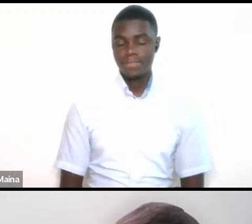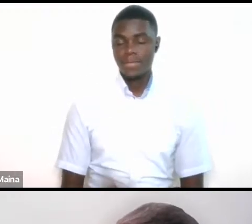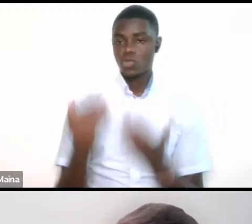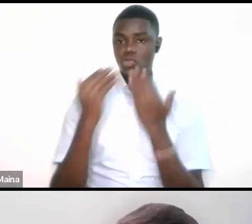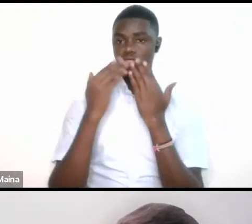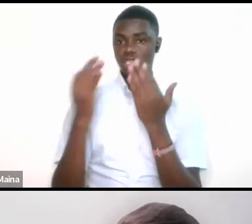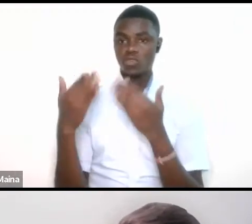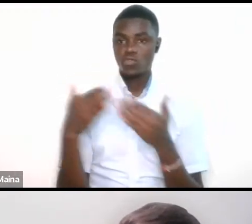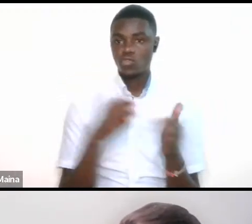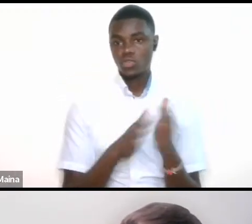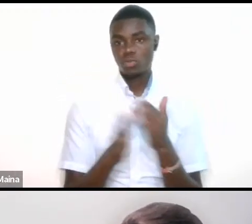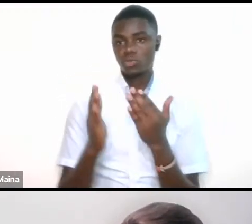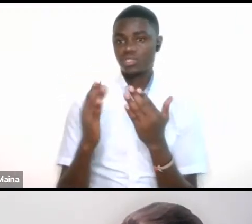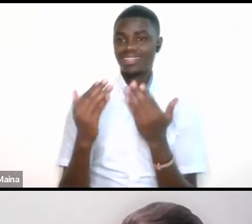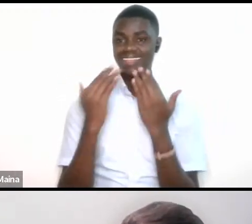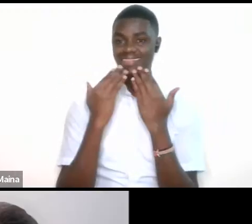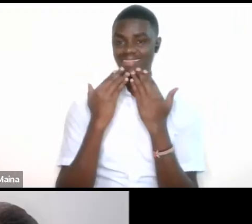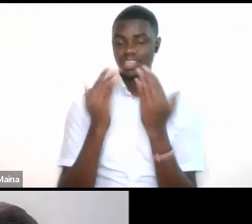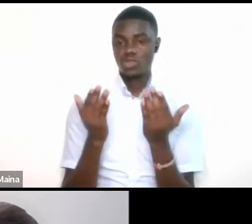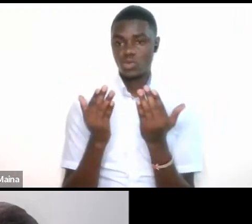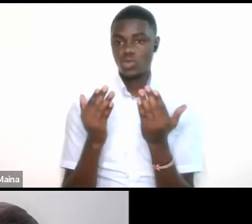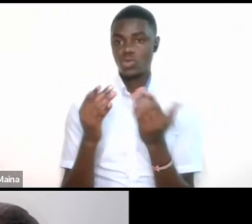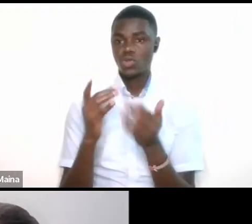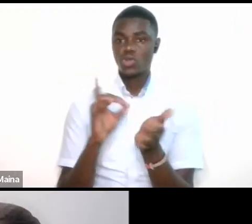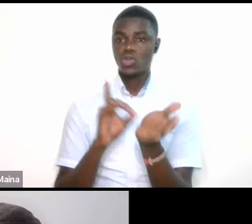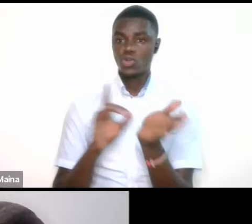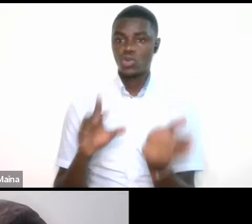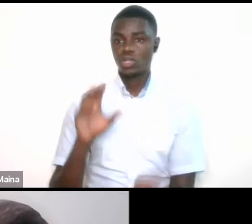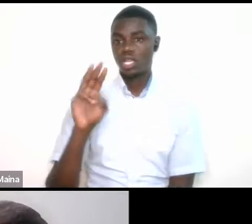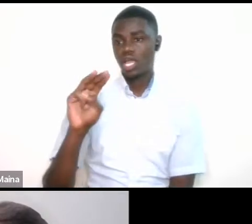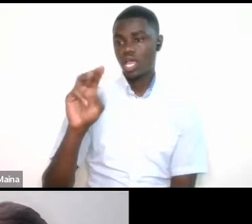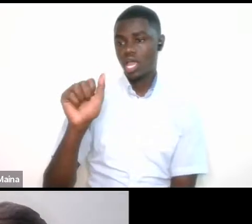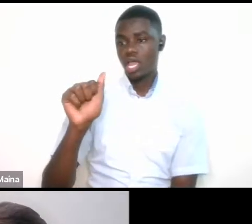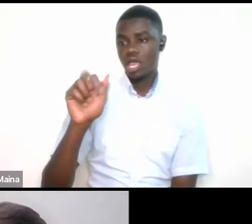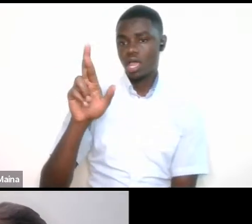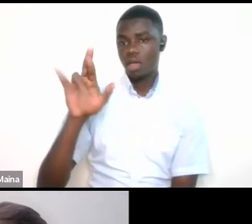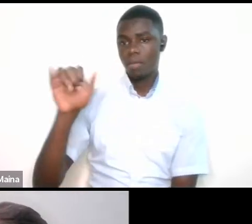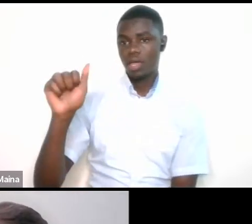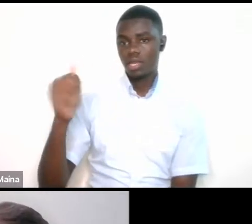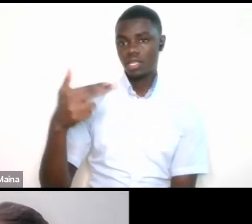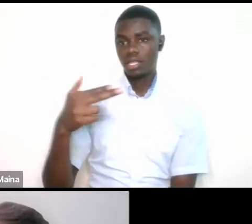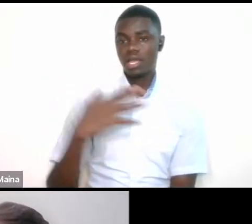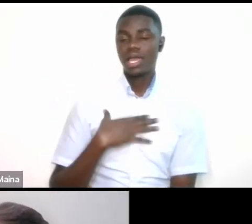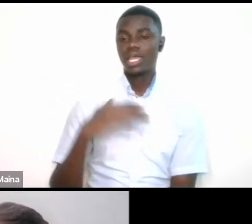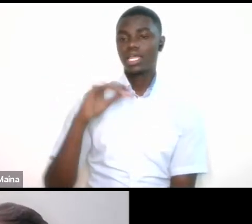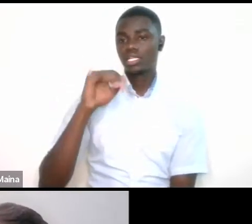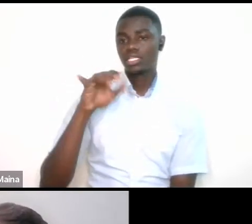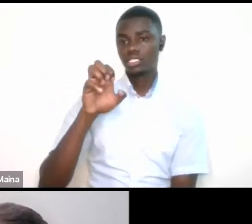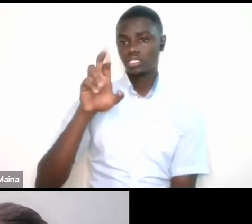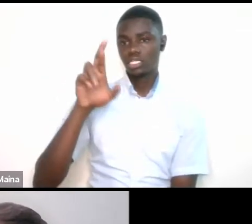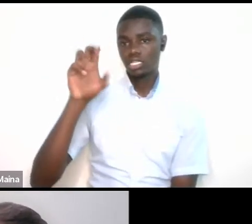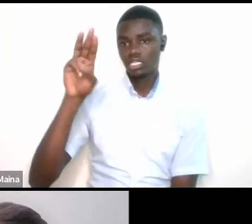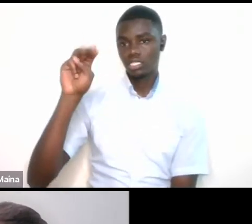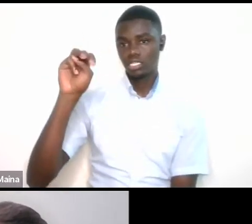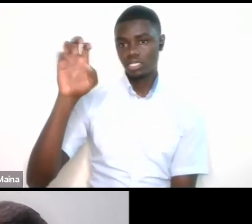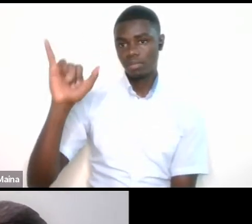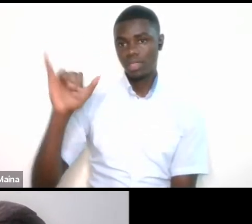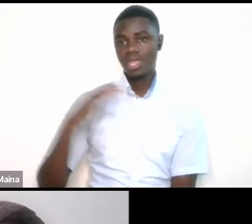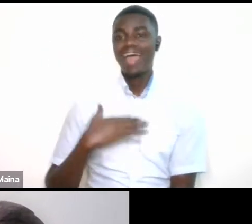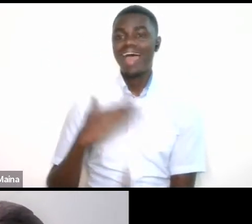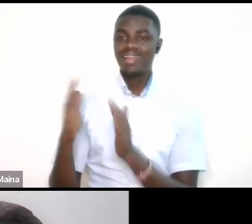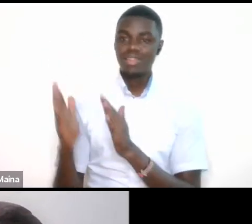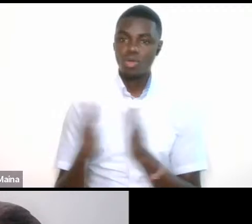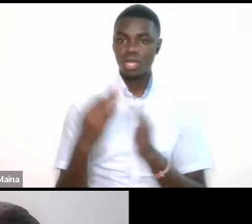opportunity. Thank you, Dr. Maria, and thank you, Jeremy. And thank you, the organizers of the conference.